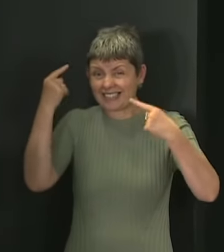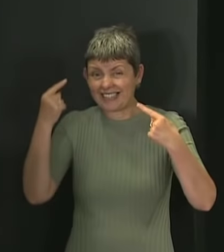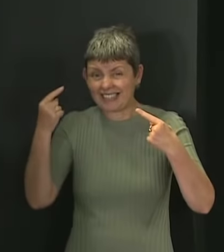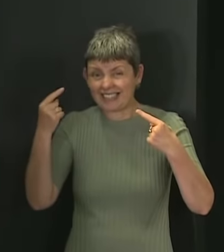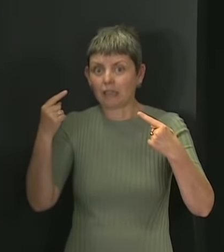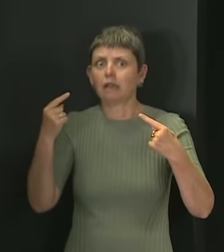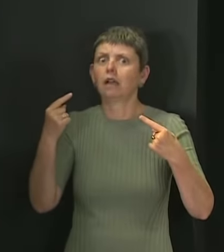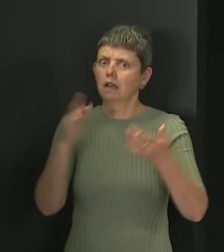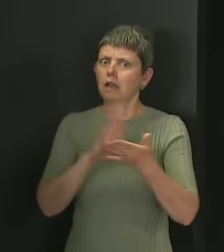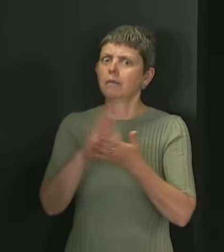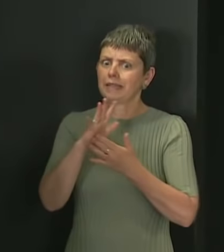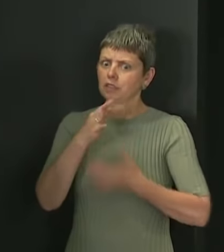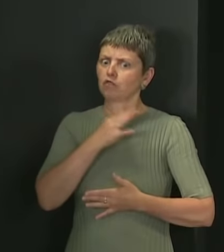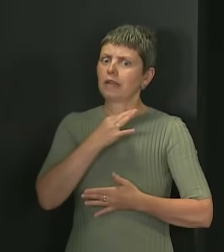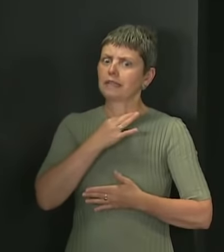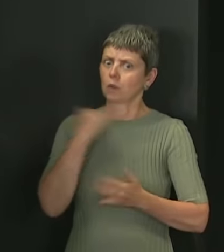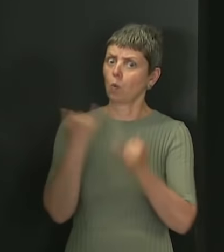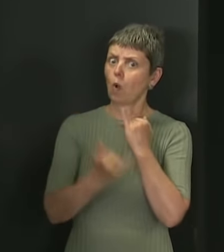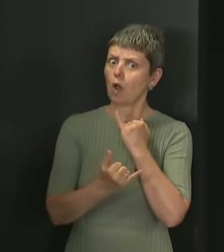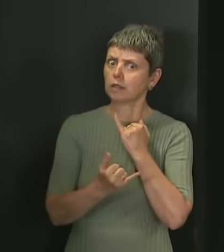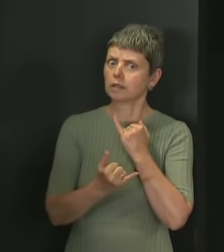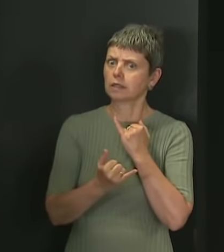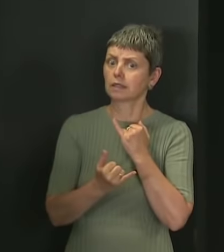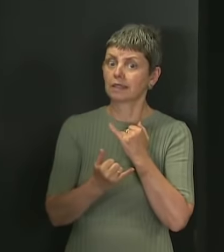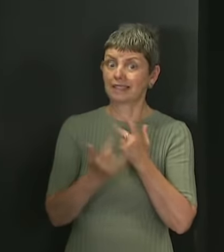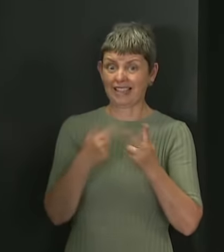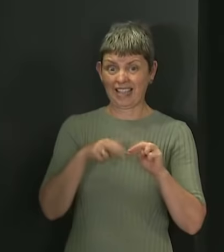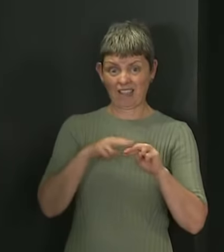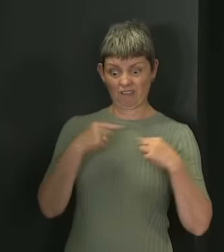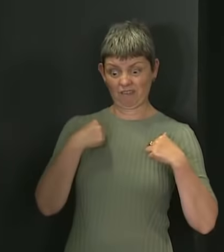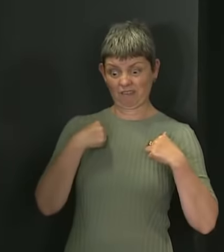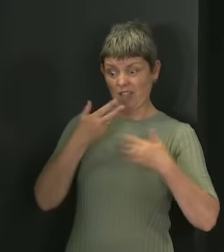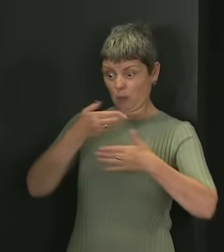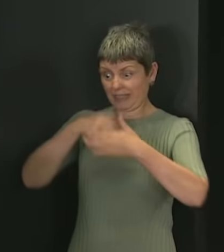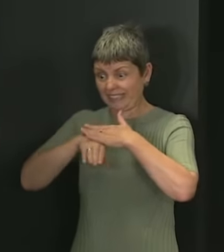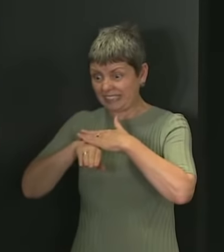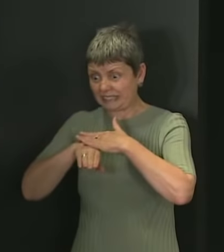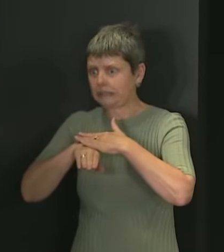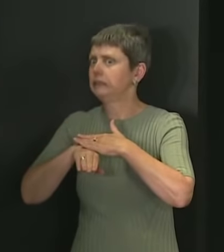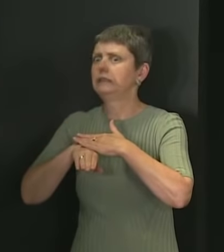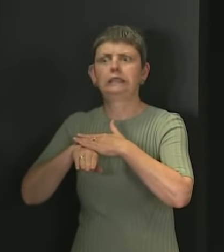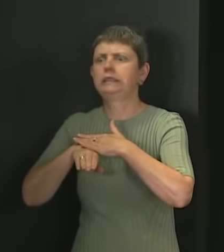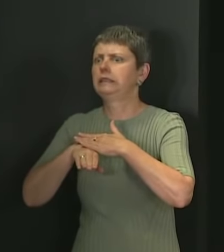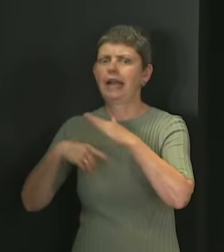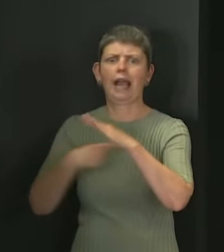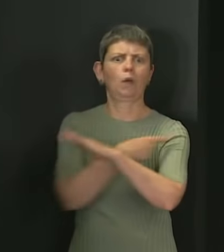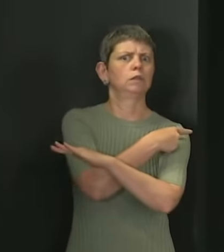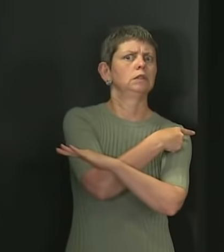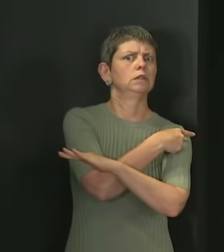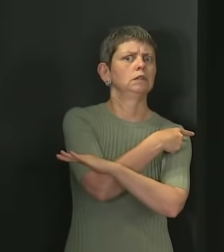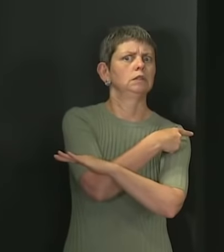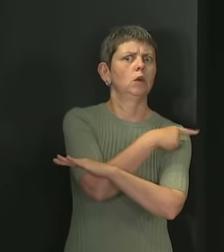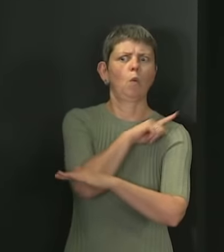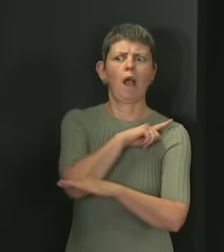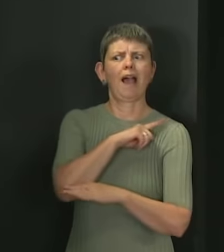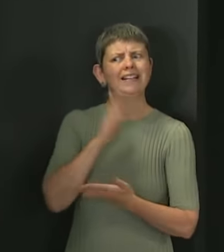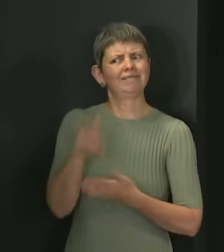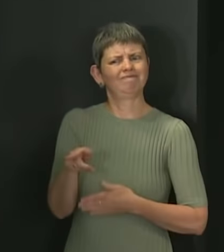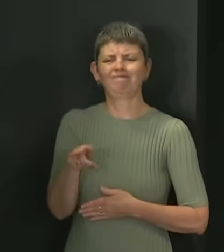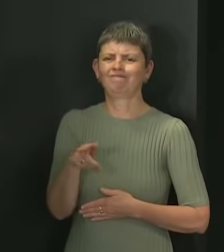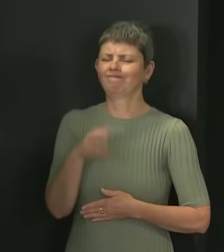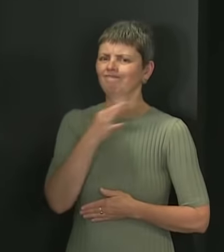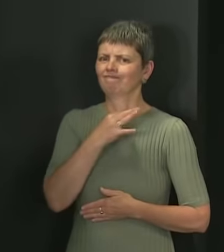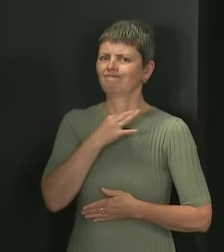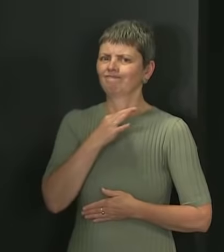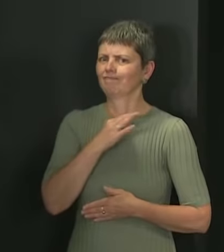that there's going to be a higher risk that's associated with that. If it were me walking into a place like that, I'd take one look and I'd turn around because I would say that that was a place that I wouldn't want